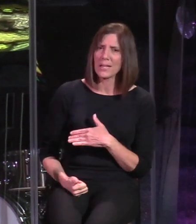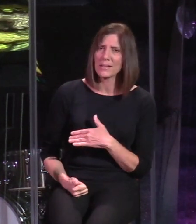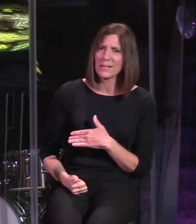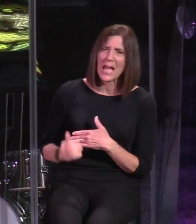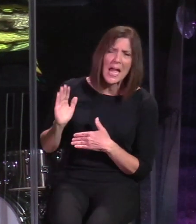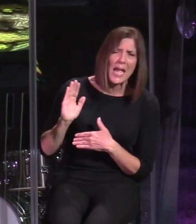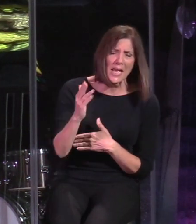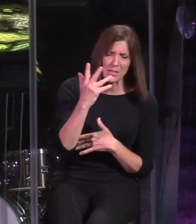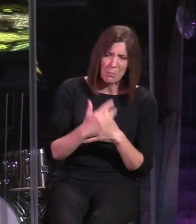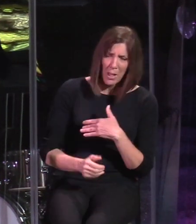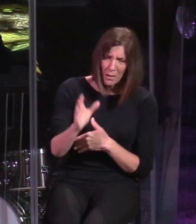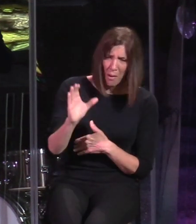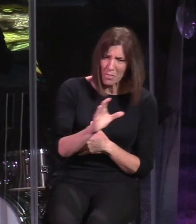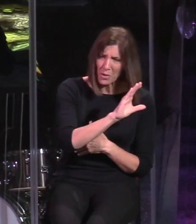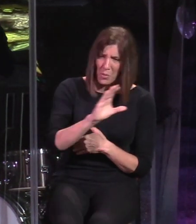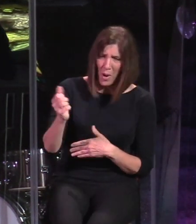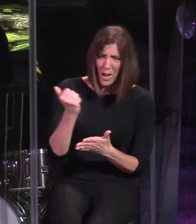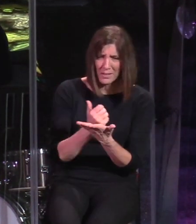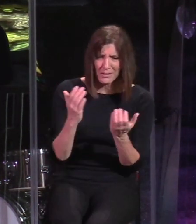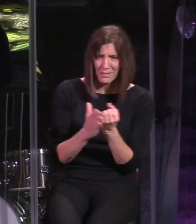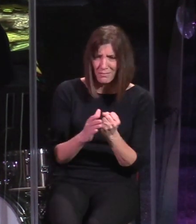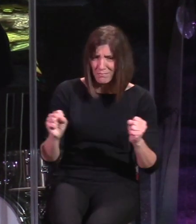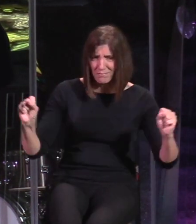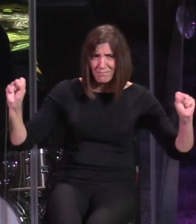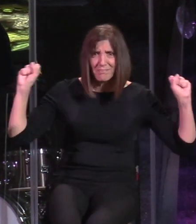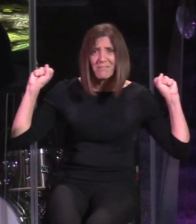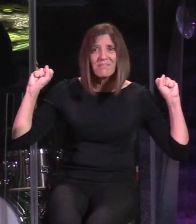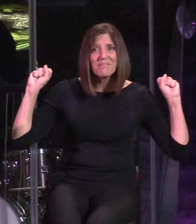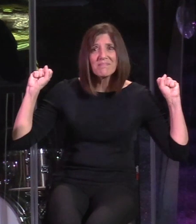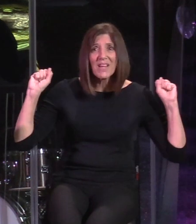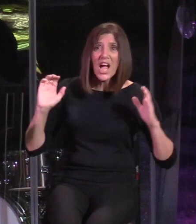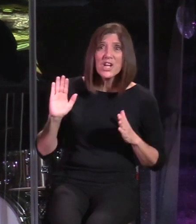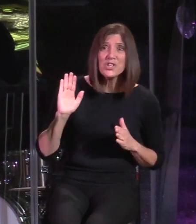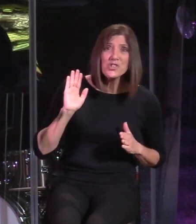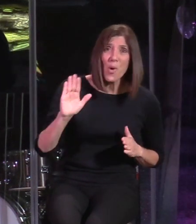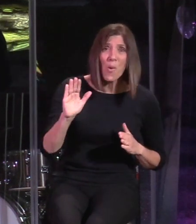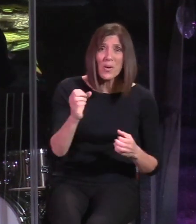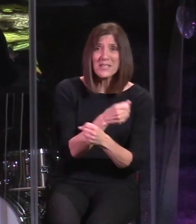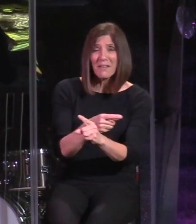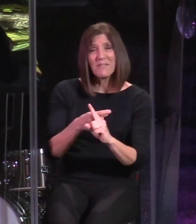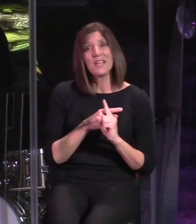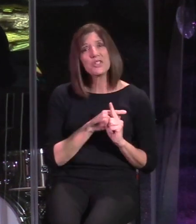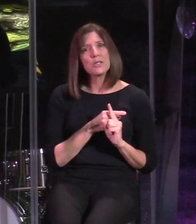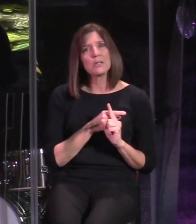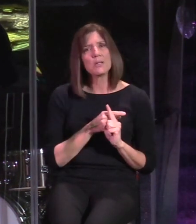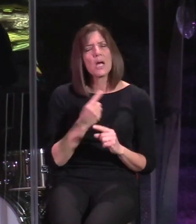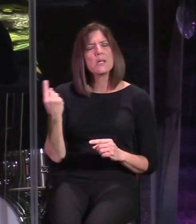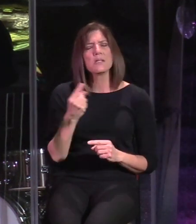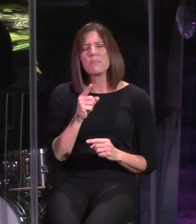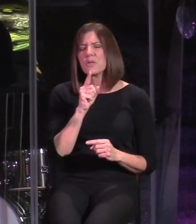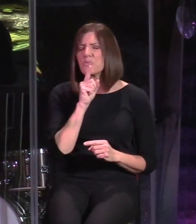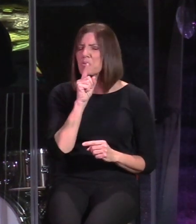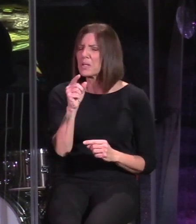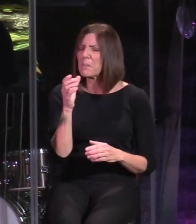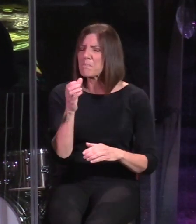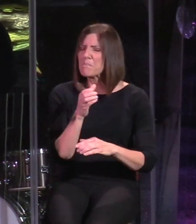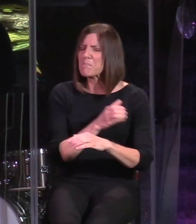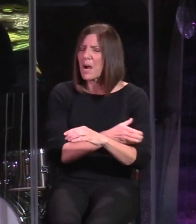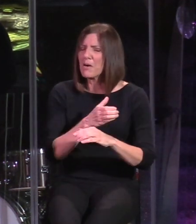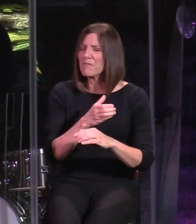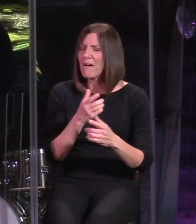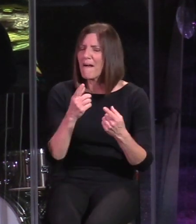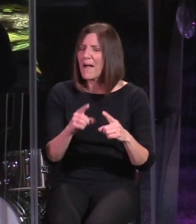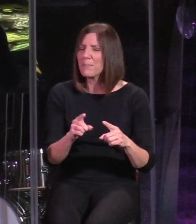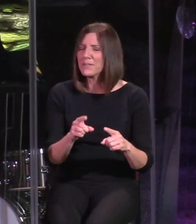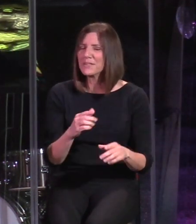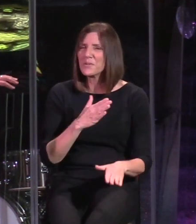on the cross accomplished your redemption. And there is something incredibly powerful that happens when a person believes in